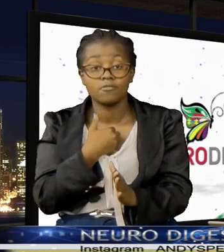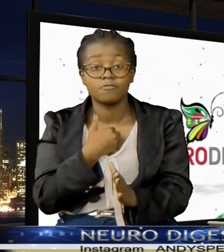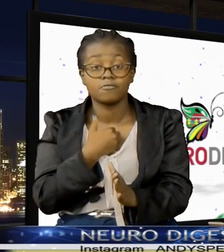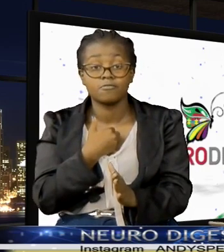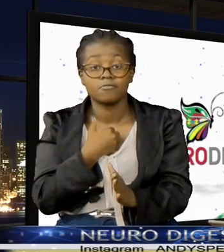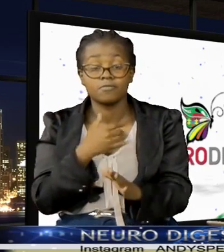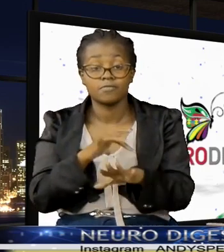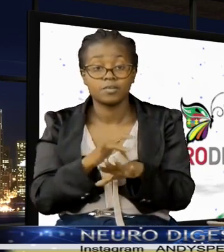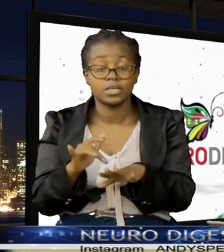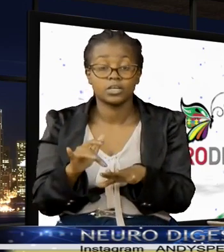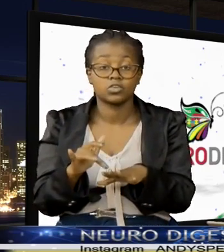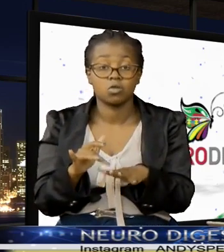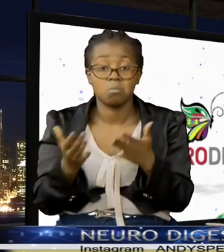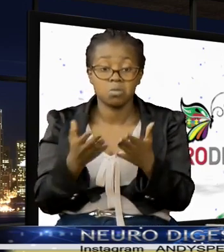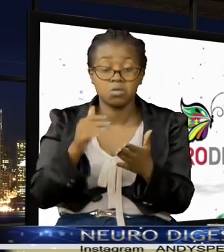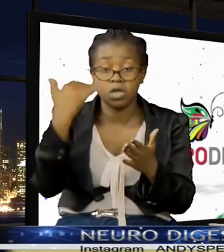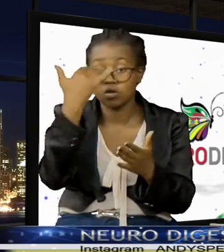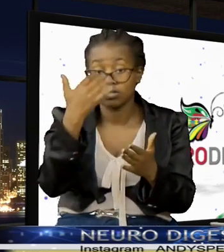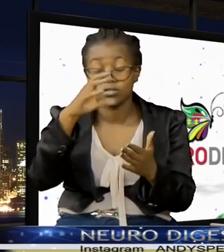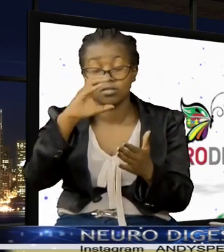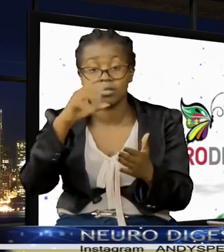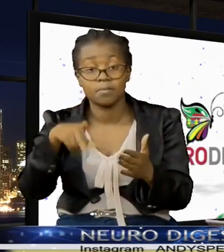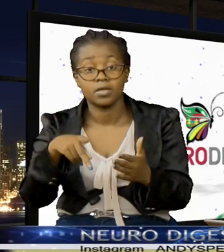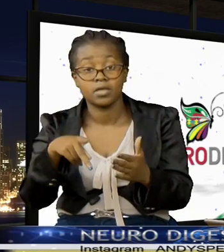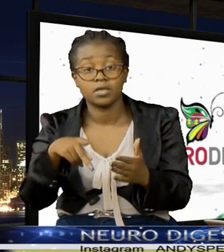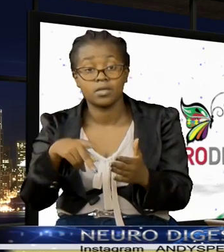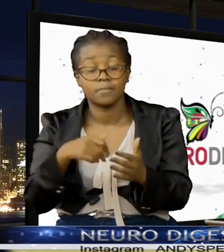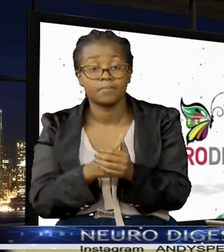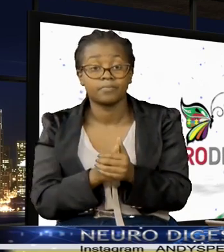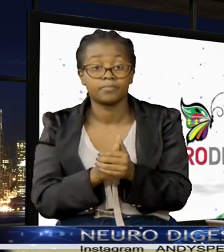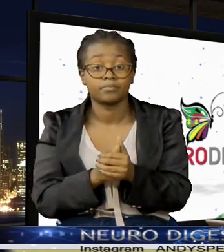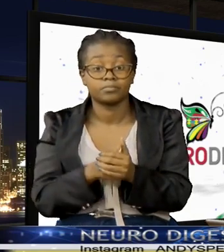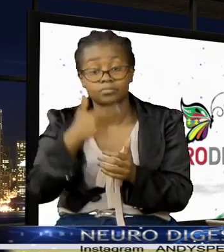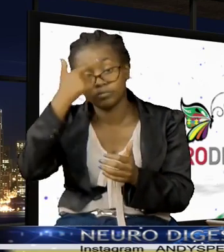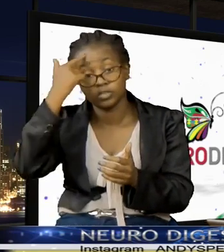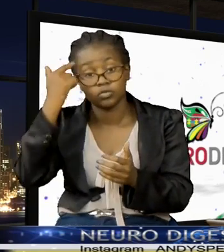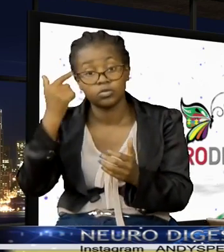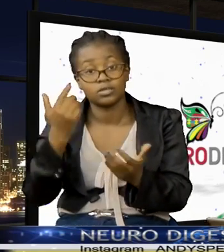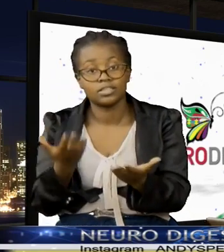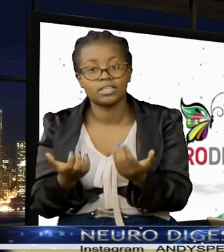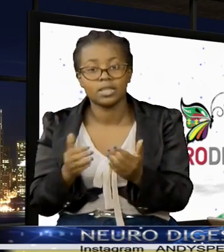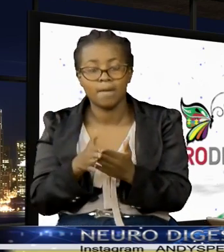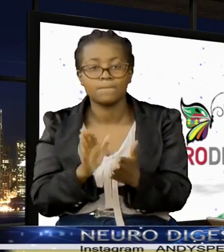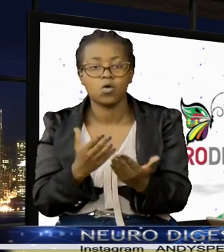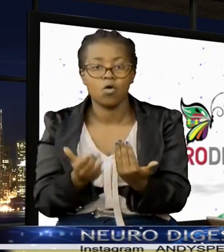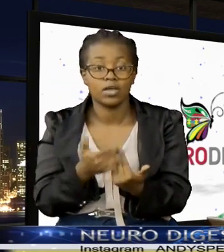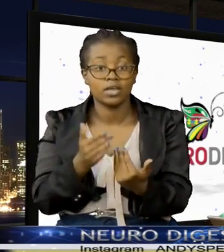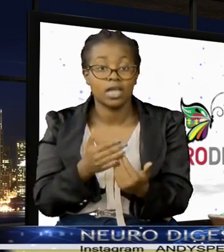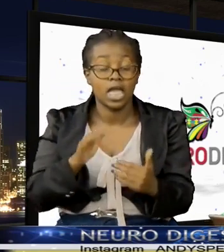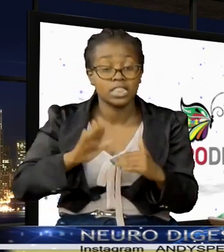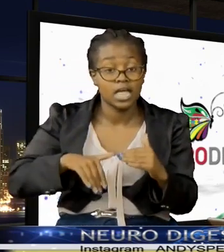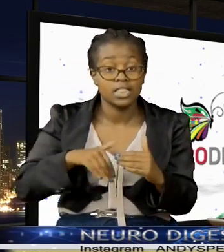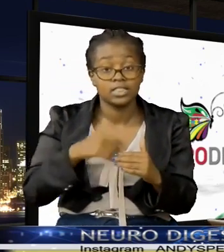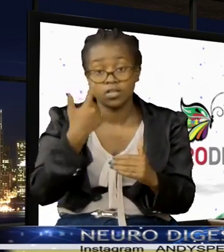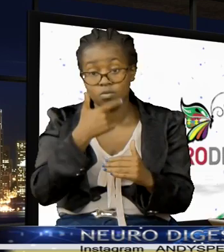extreme effects of either autism, cerebral palsy, and Down syndrome, because they need much more care than the ones